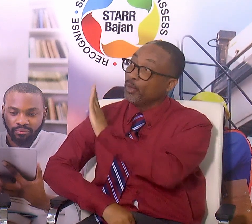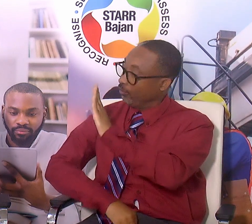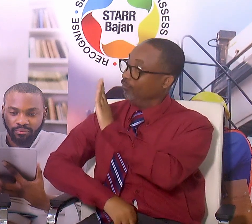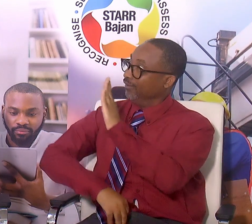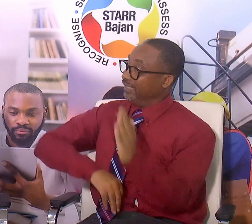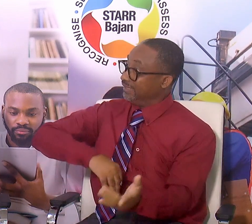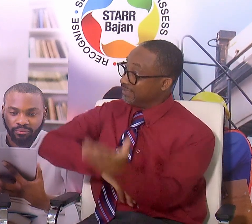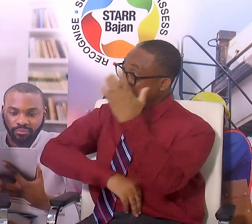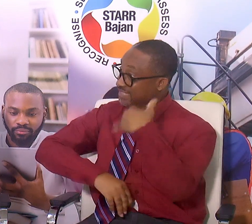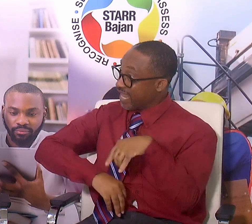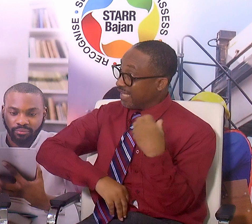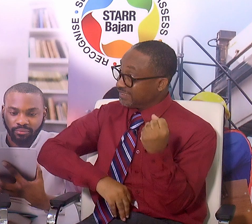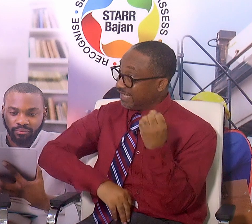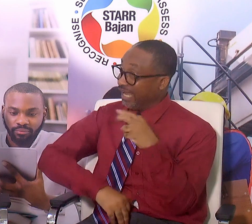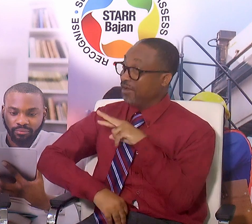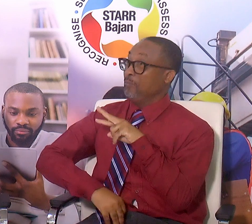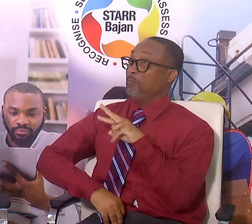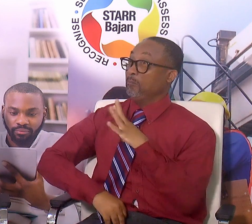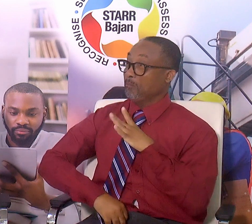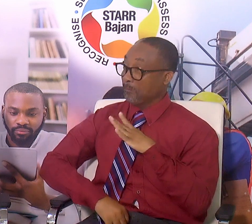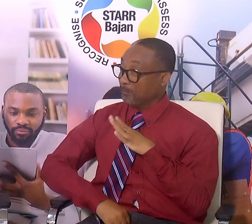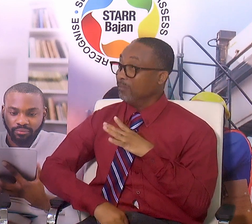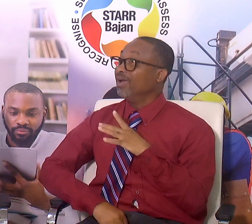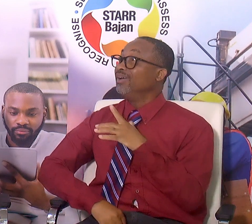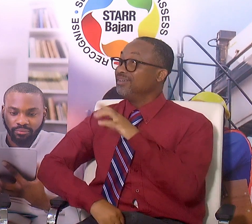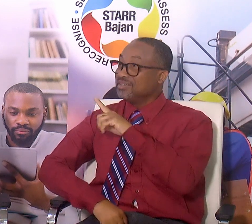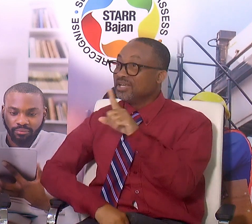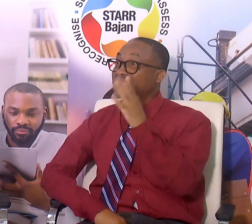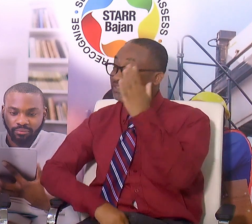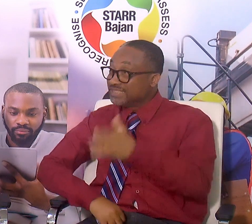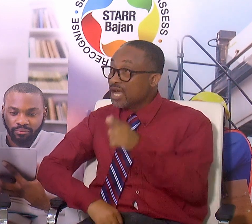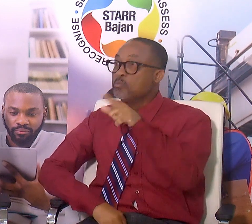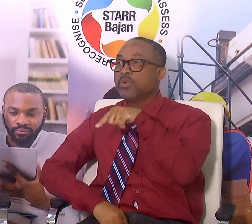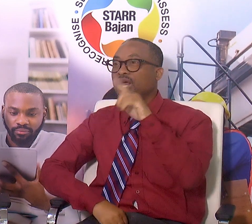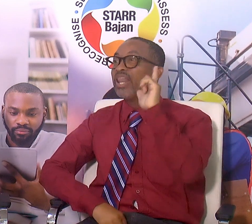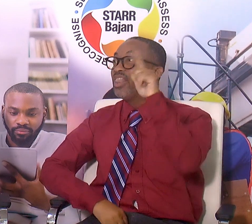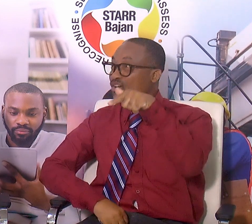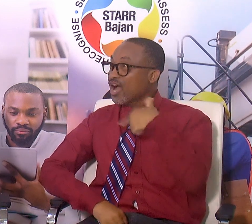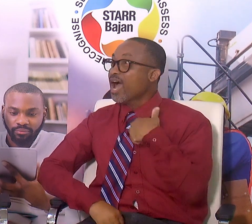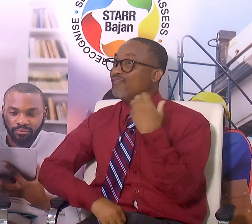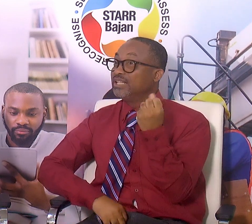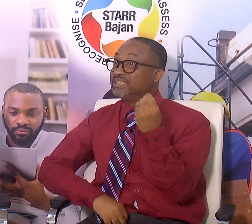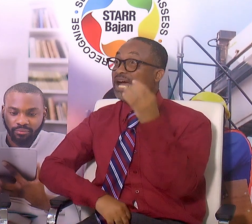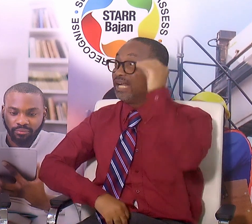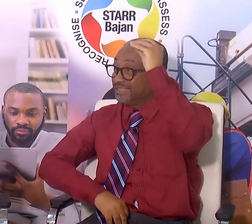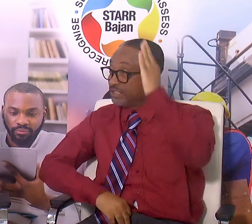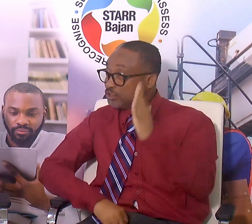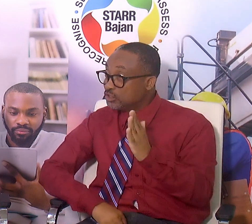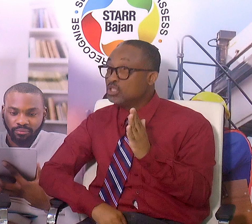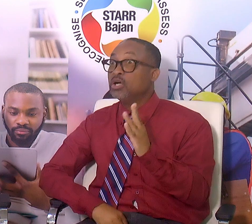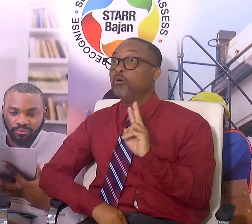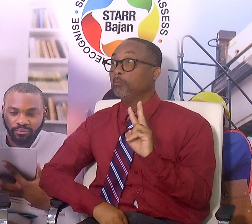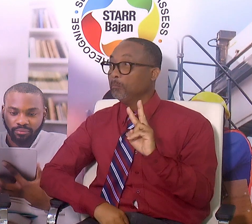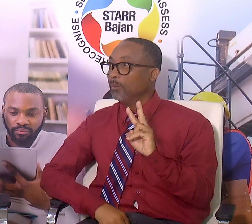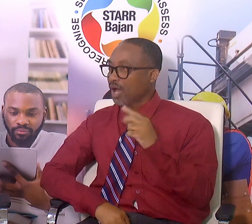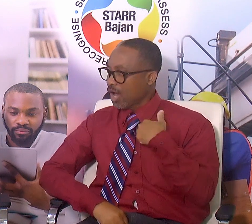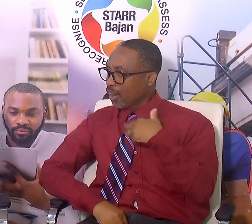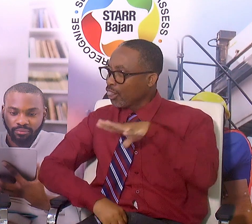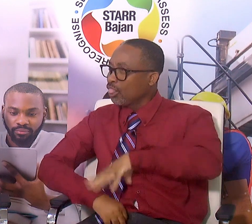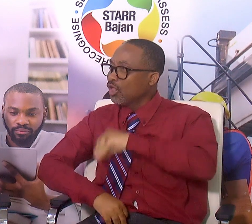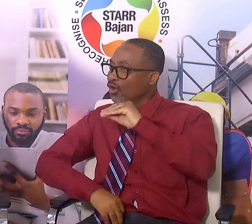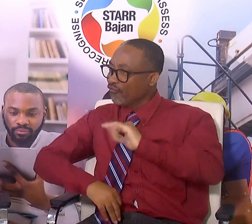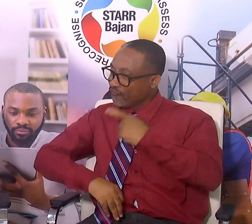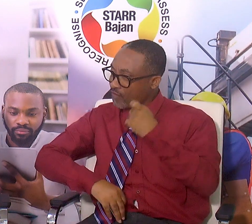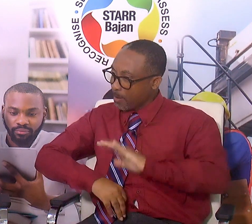university, and there were some teachers I would say more into, and they would sign back to me. And later,